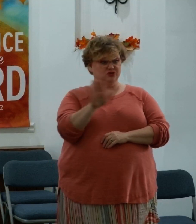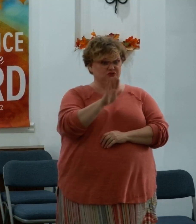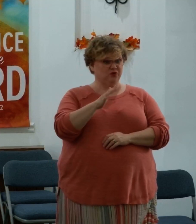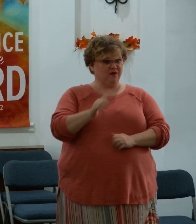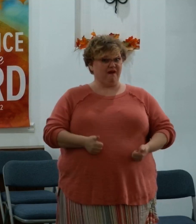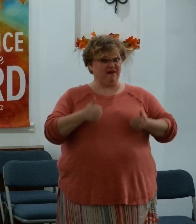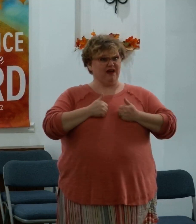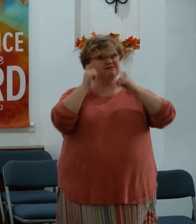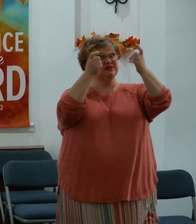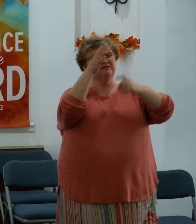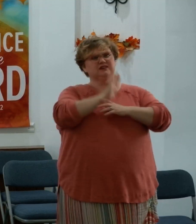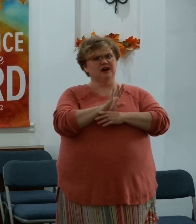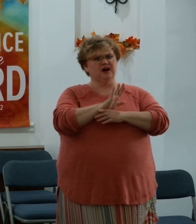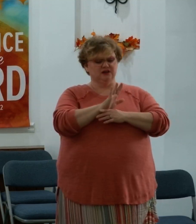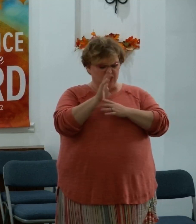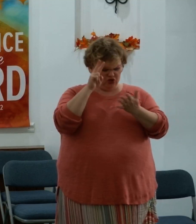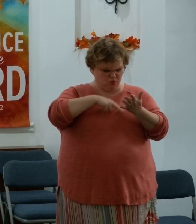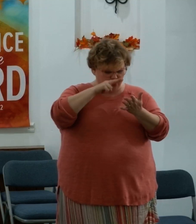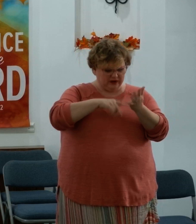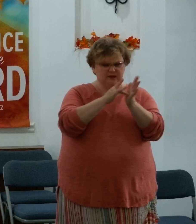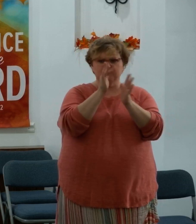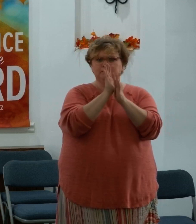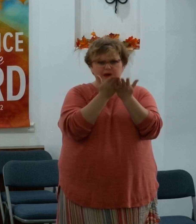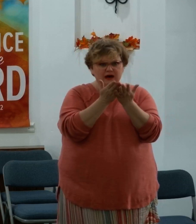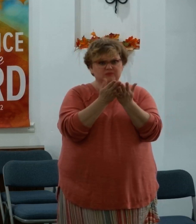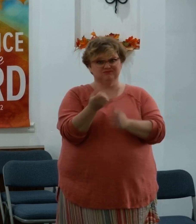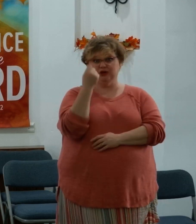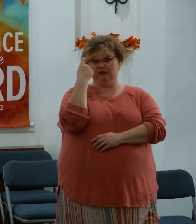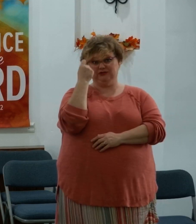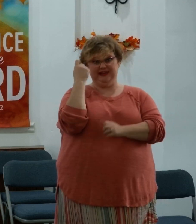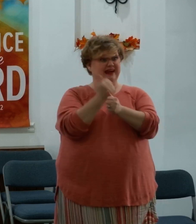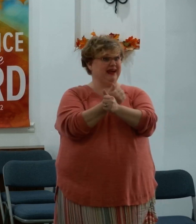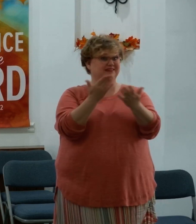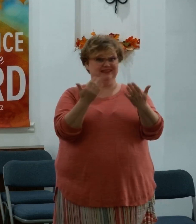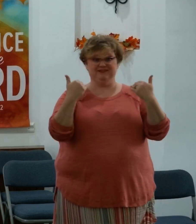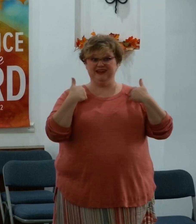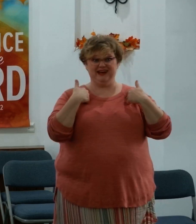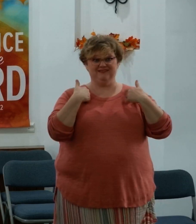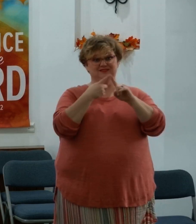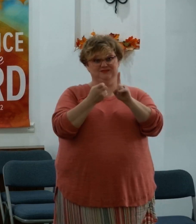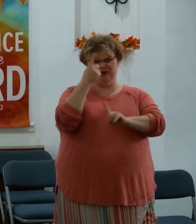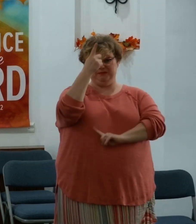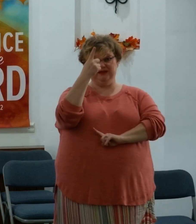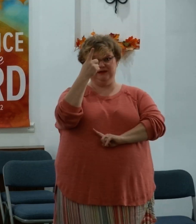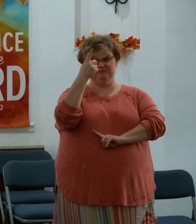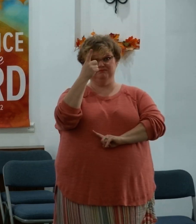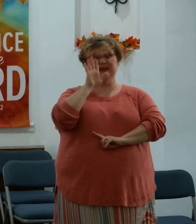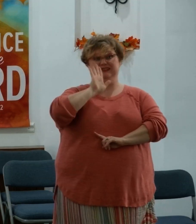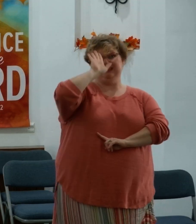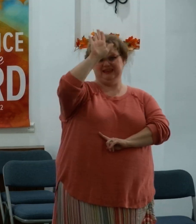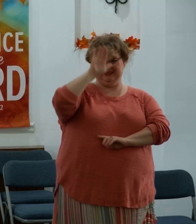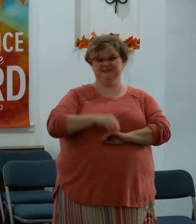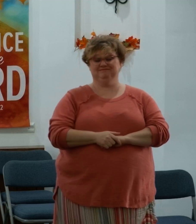understand what I told the kids this morning. Everything belongs to God. Everything we got comes from Him according to the Word. Every good